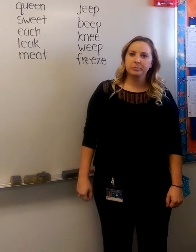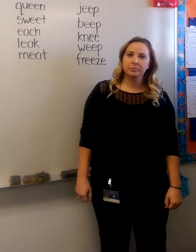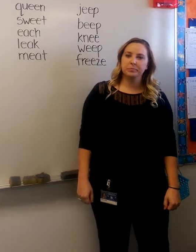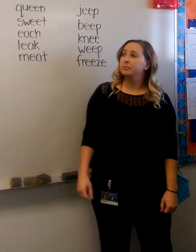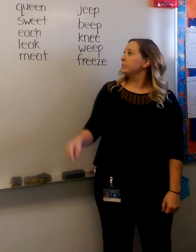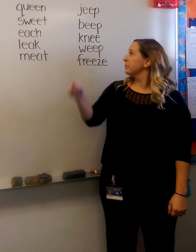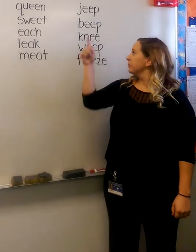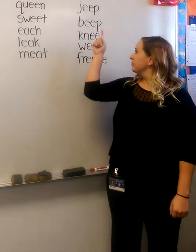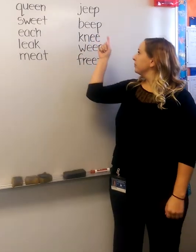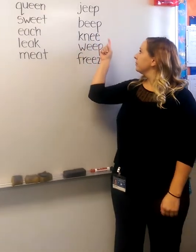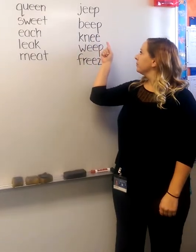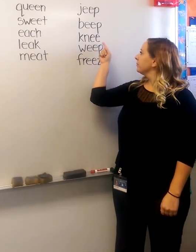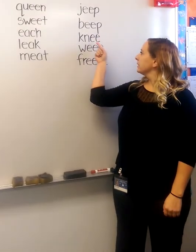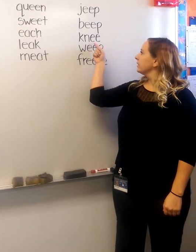Knee.